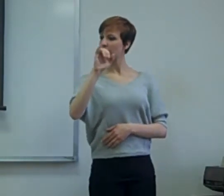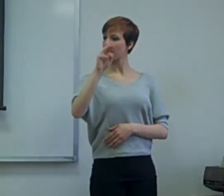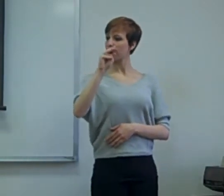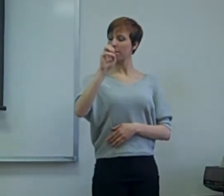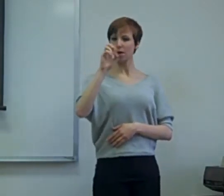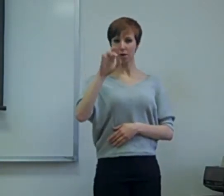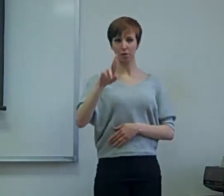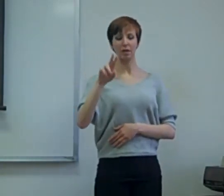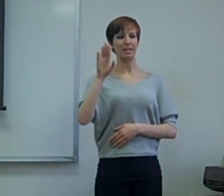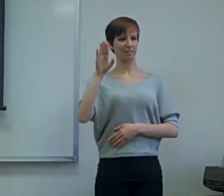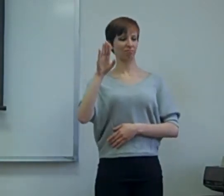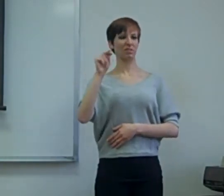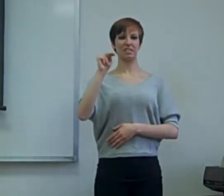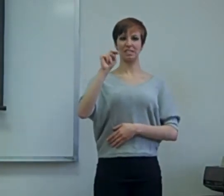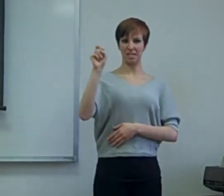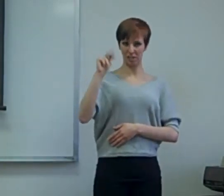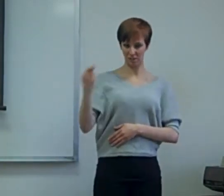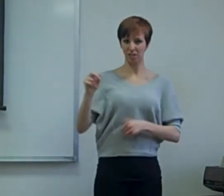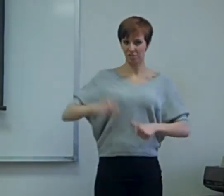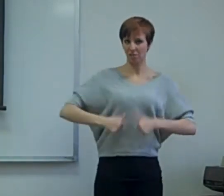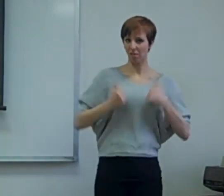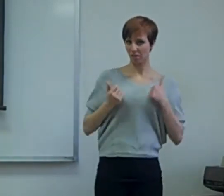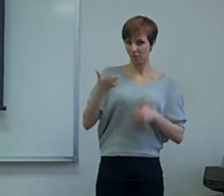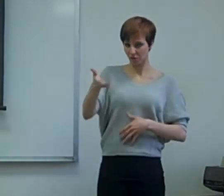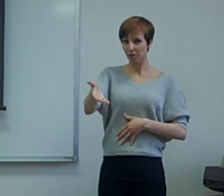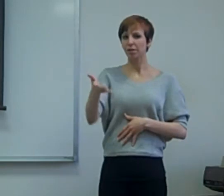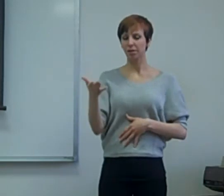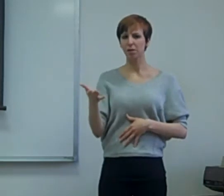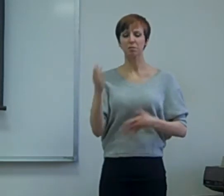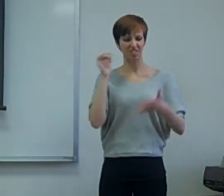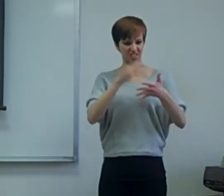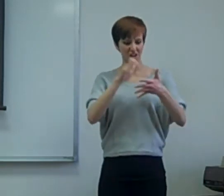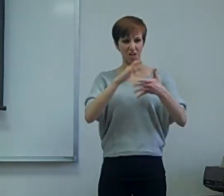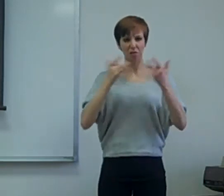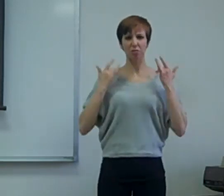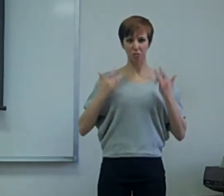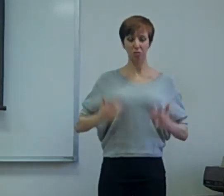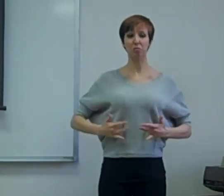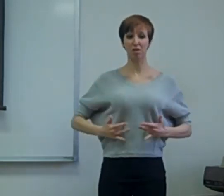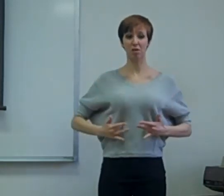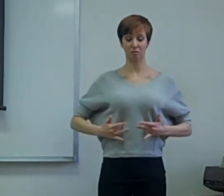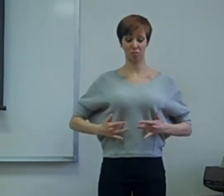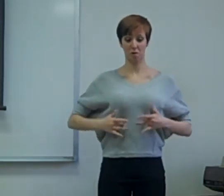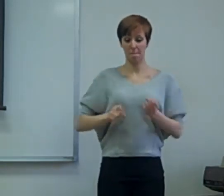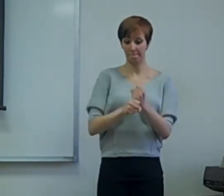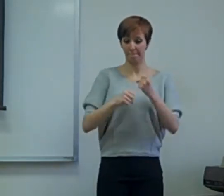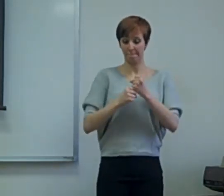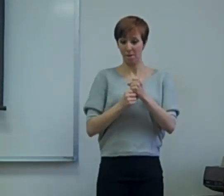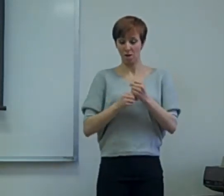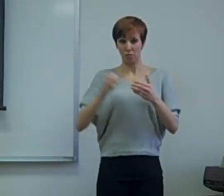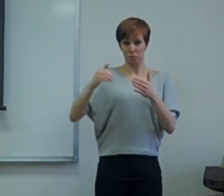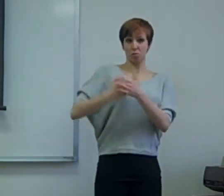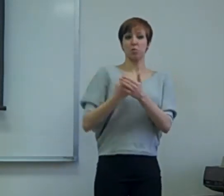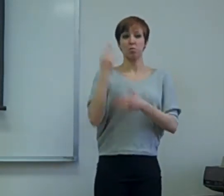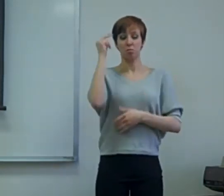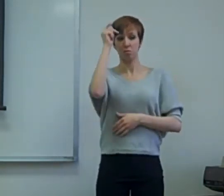he was looking at grief. And he created a new theory called the meaning reconstruction theory instead